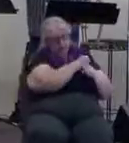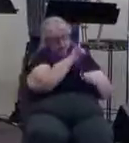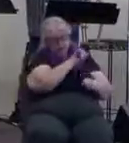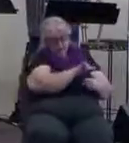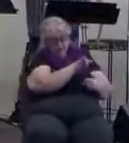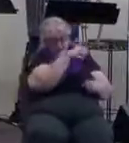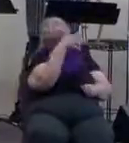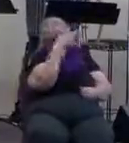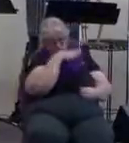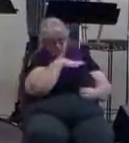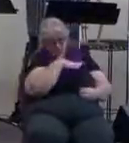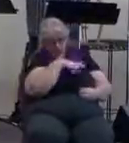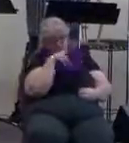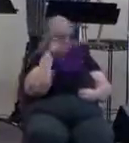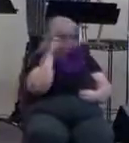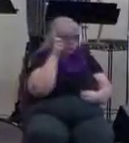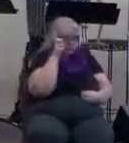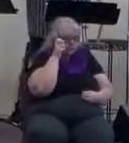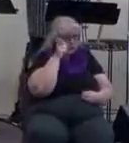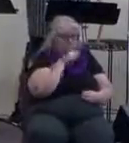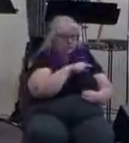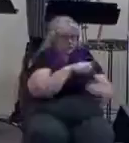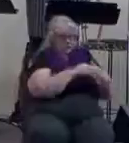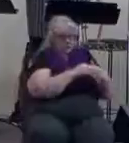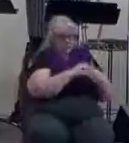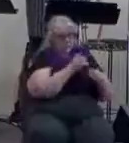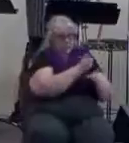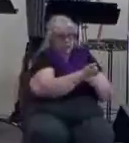they can listen to him and not be led astray.